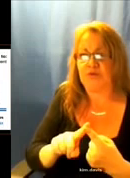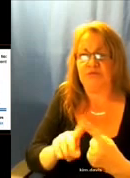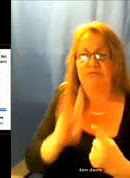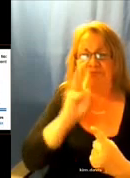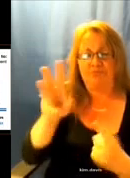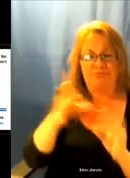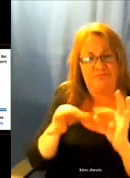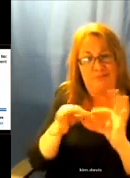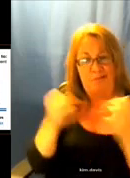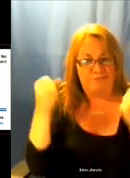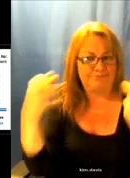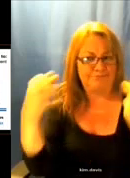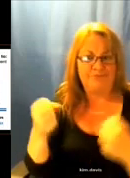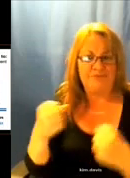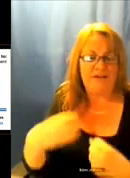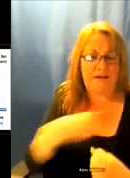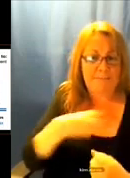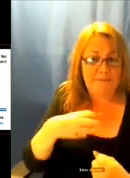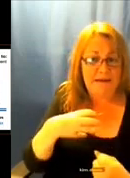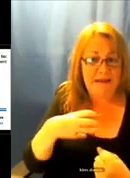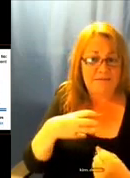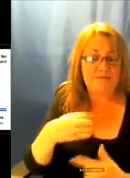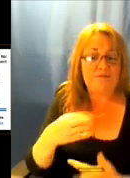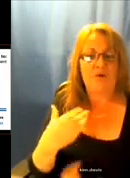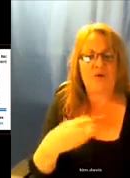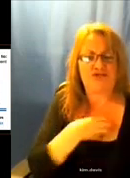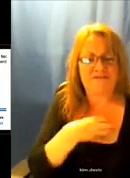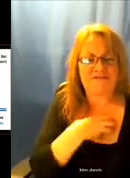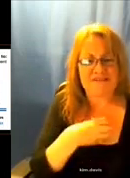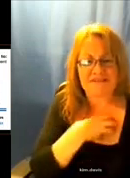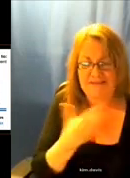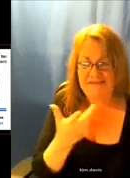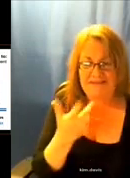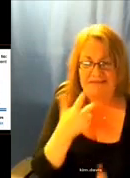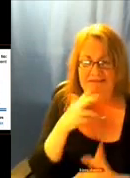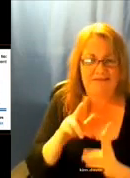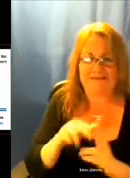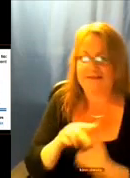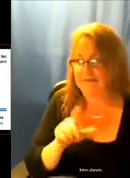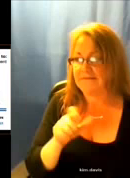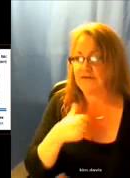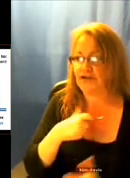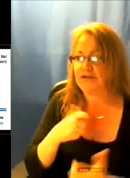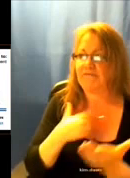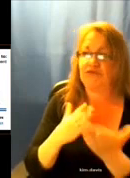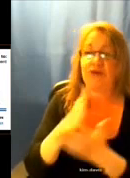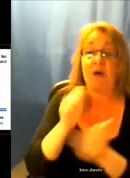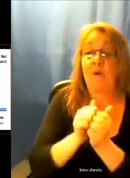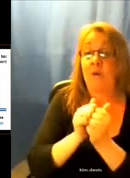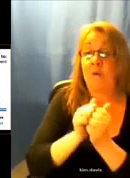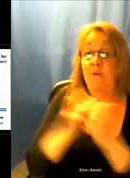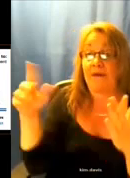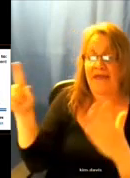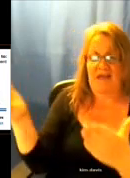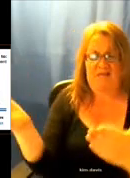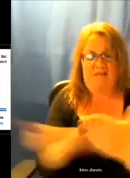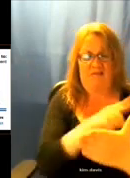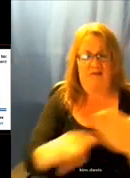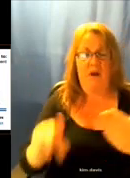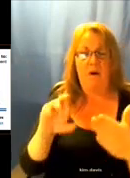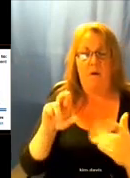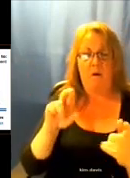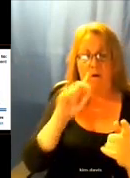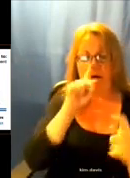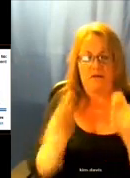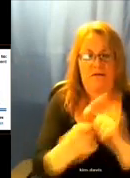Being able to, and you have the right to speak out and provide a complaint or a grievance. You have that right